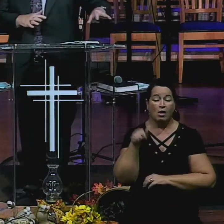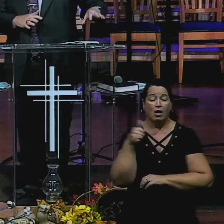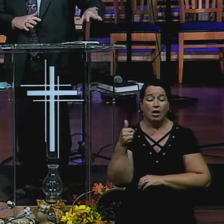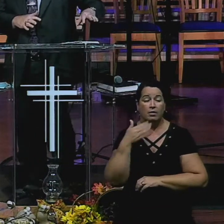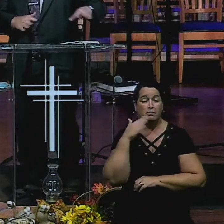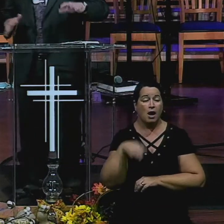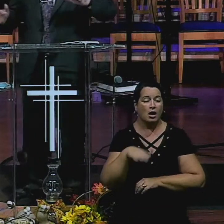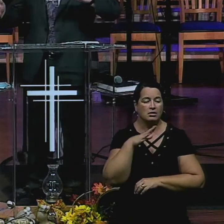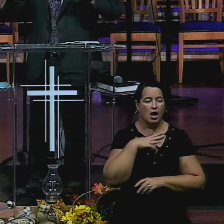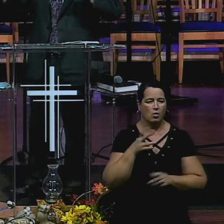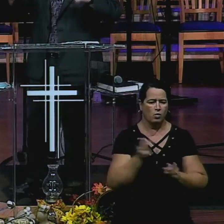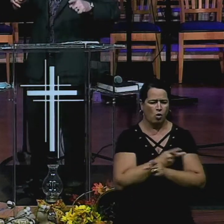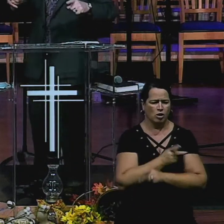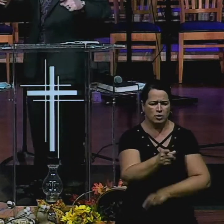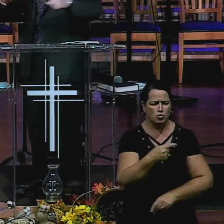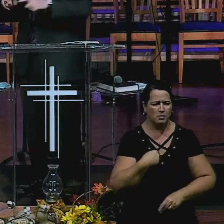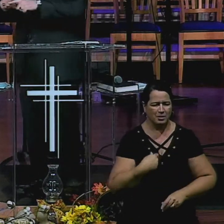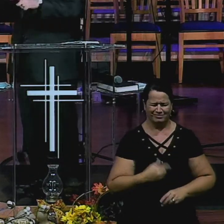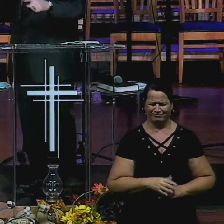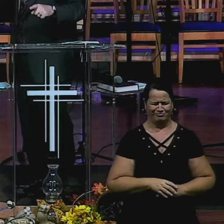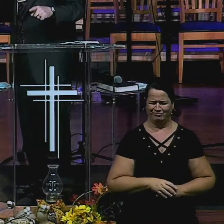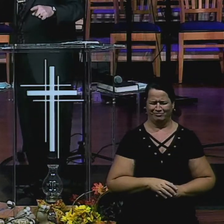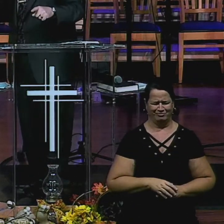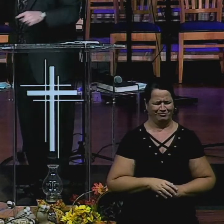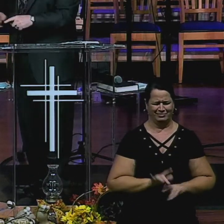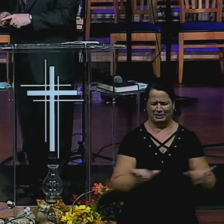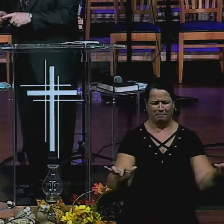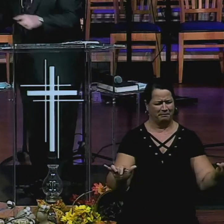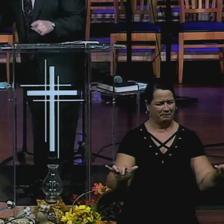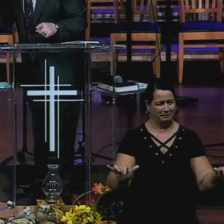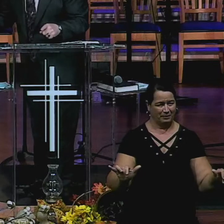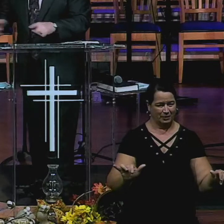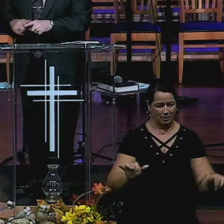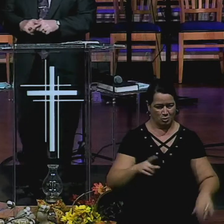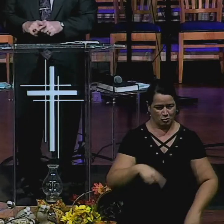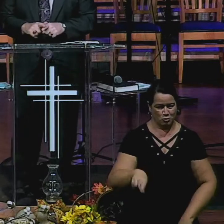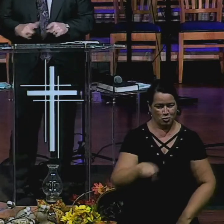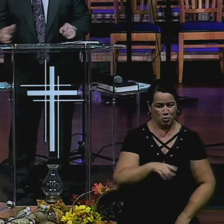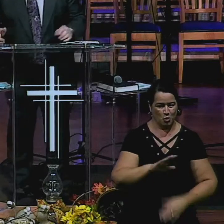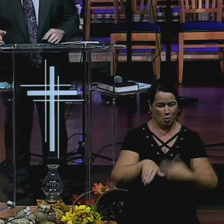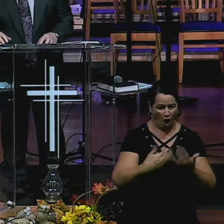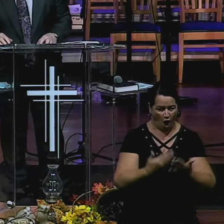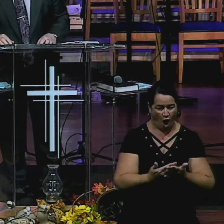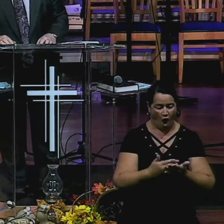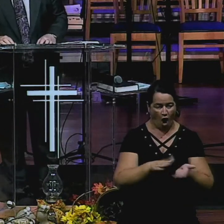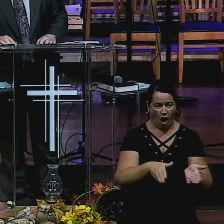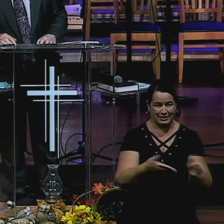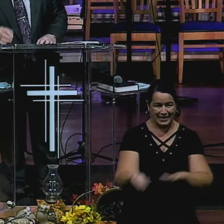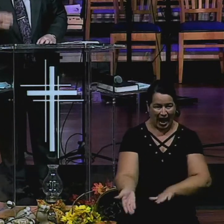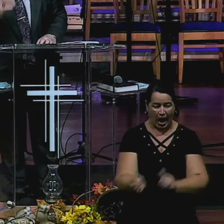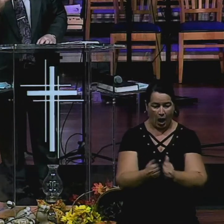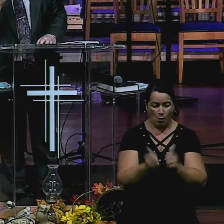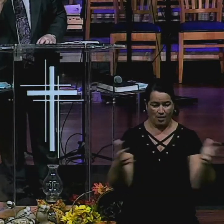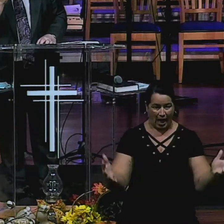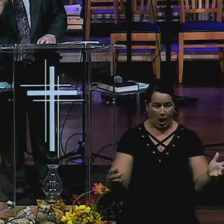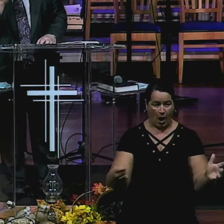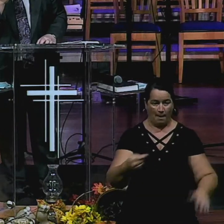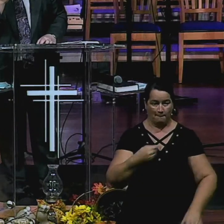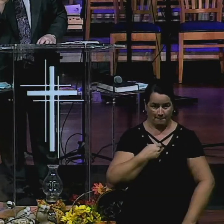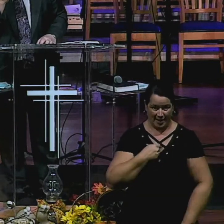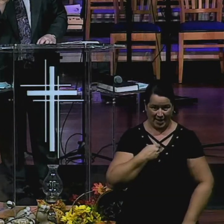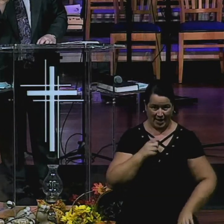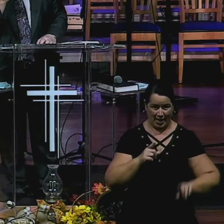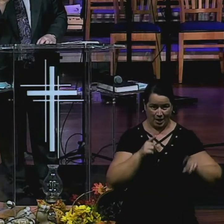you think they were worse than, unless you repent, you will all likewise perish. This is the